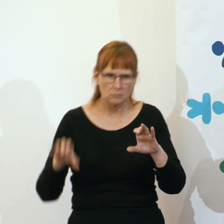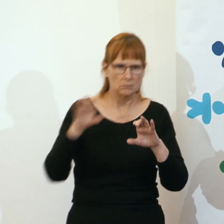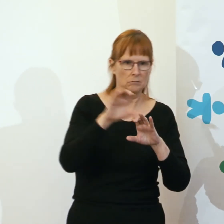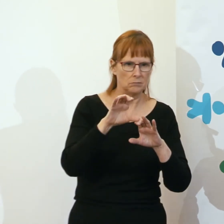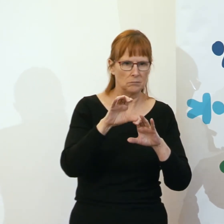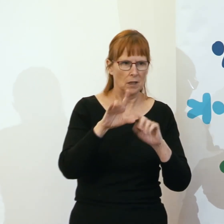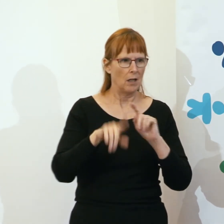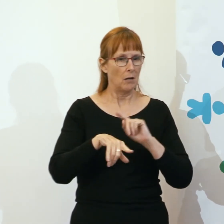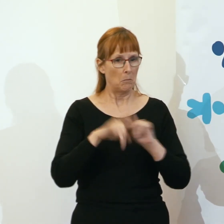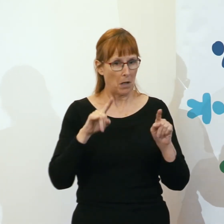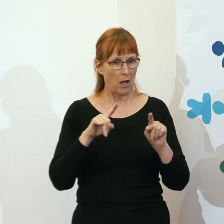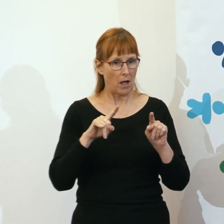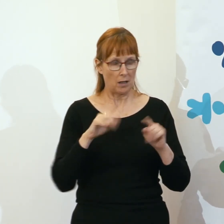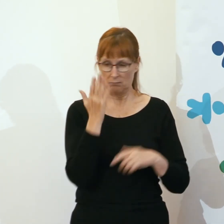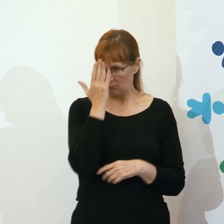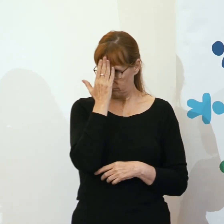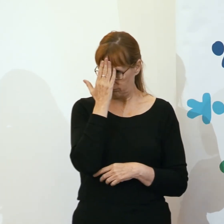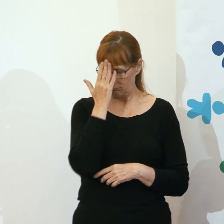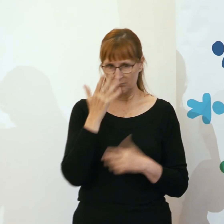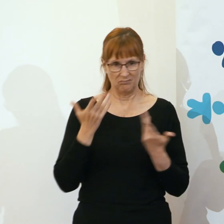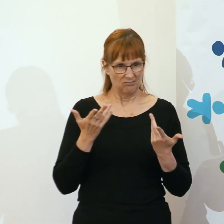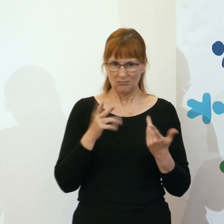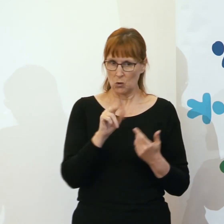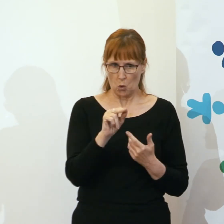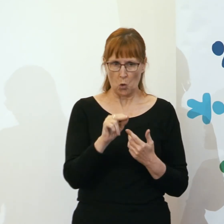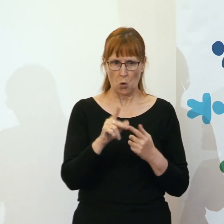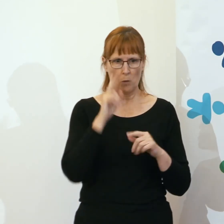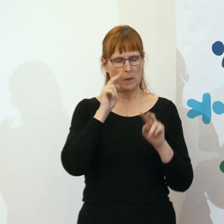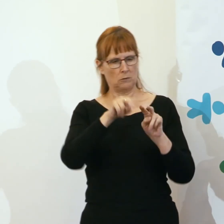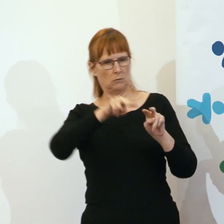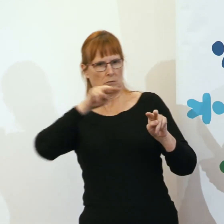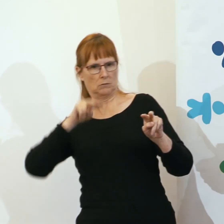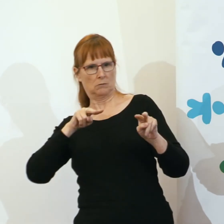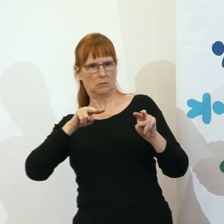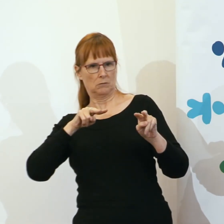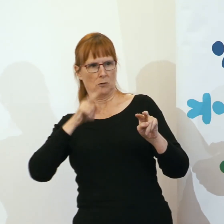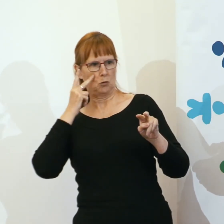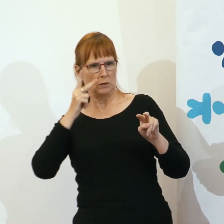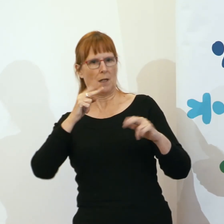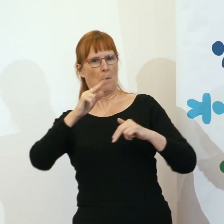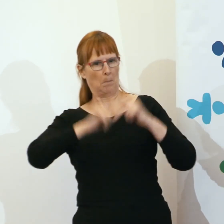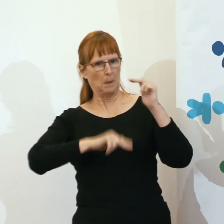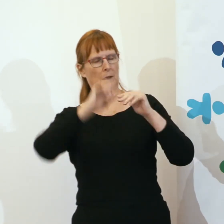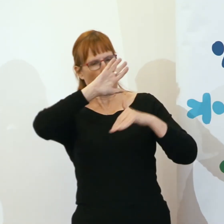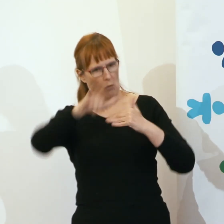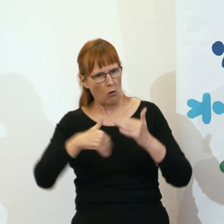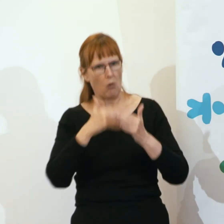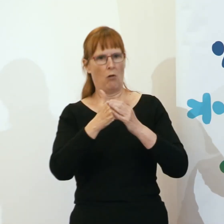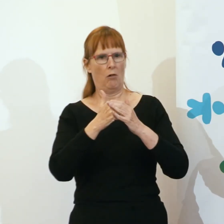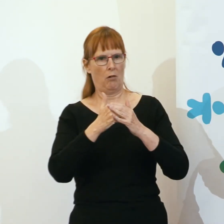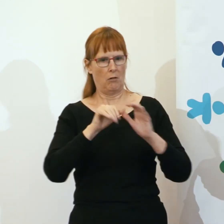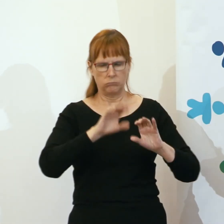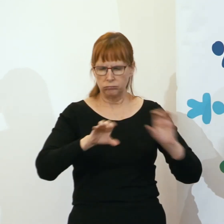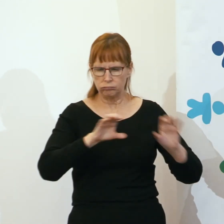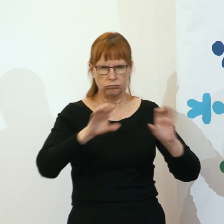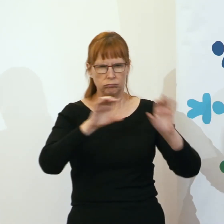cathedral, a vision of social isolation overcome and social connectedness